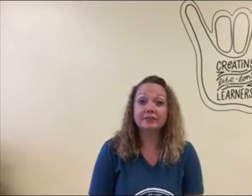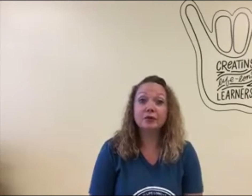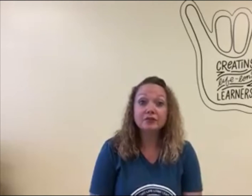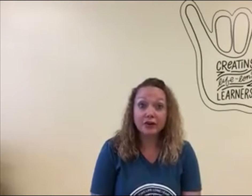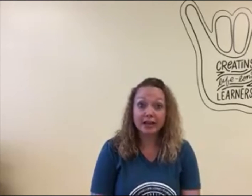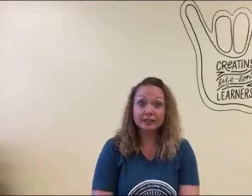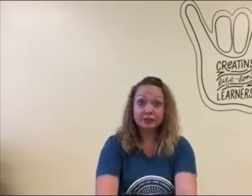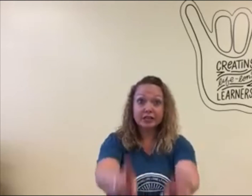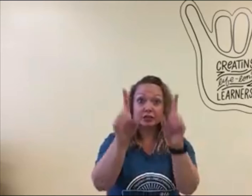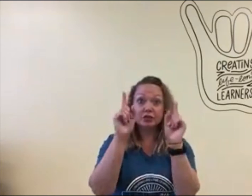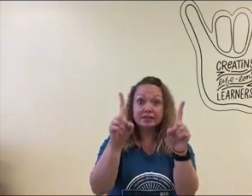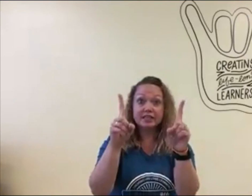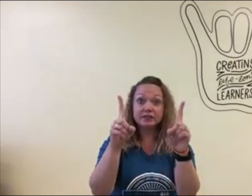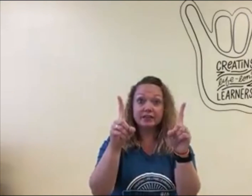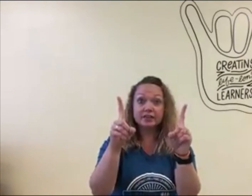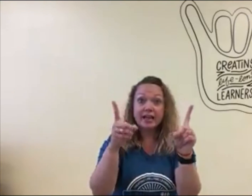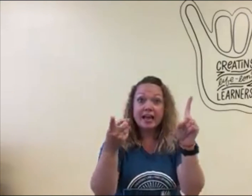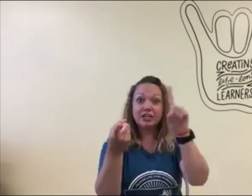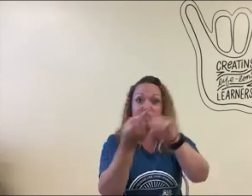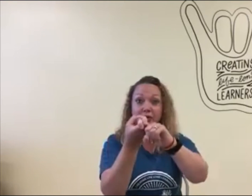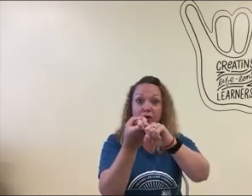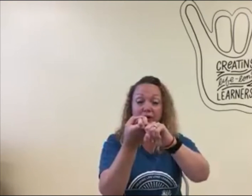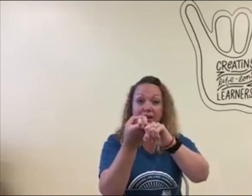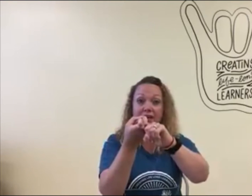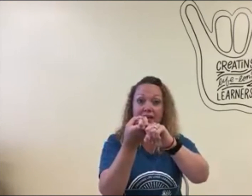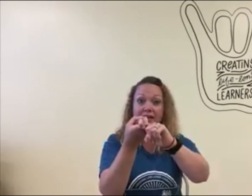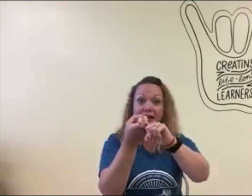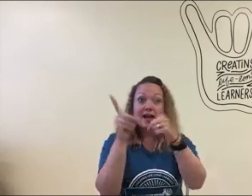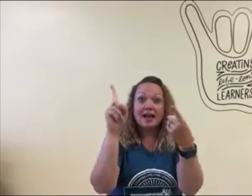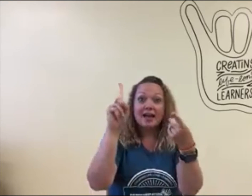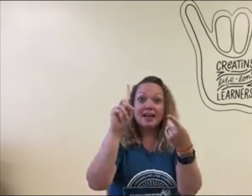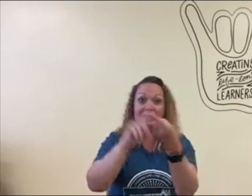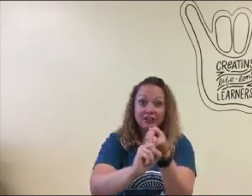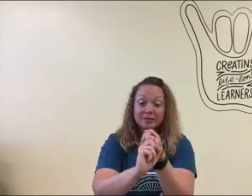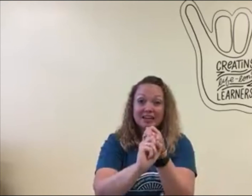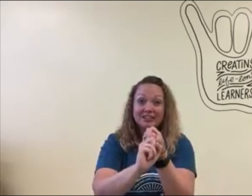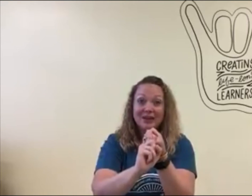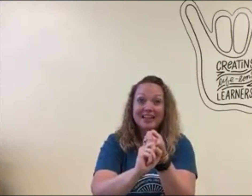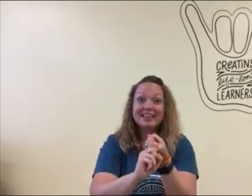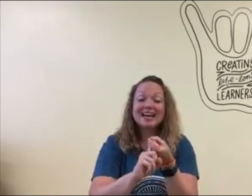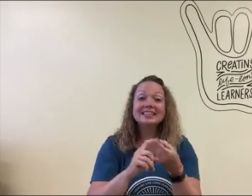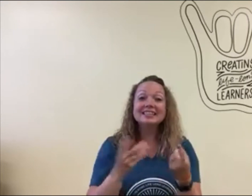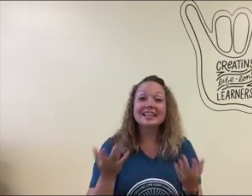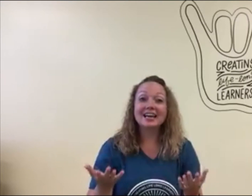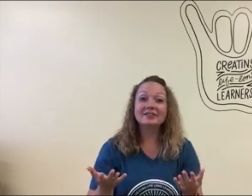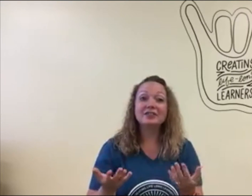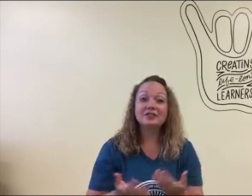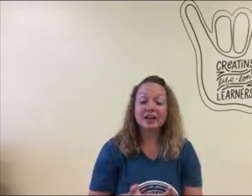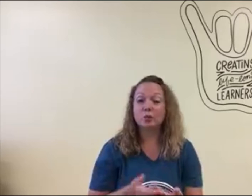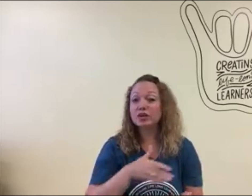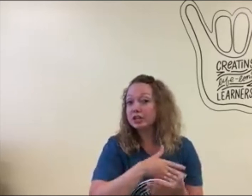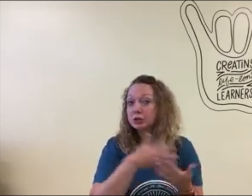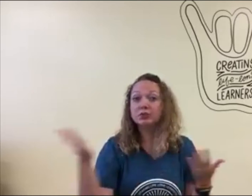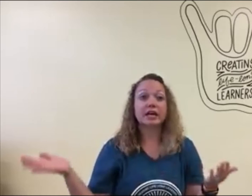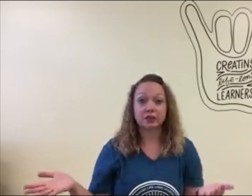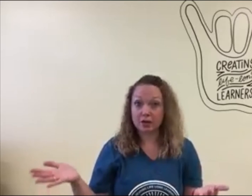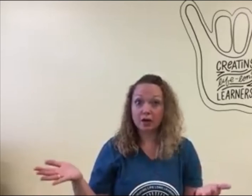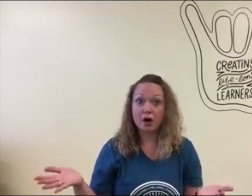for friends. So you take your 2 index fingers and you hook them one way and you hook them the next way. That's the sign for friend, and we're gonna use that throughout all